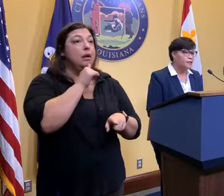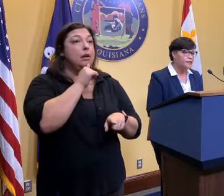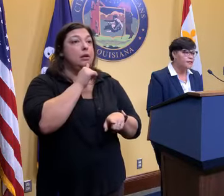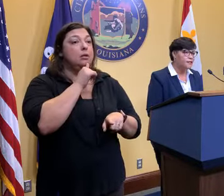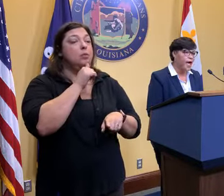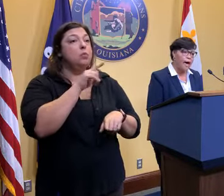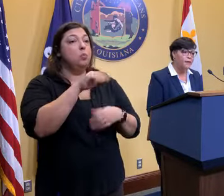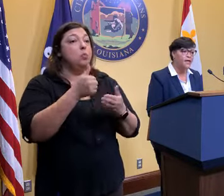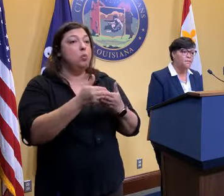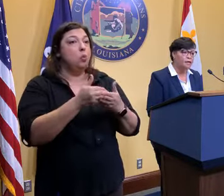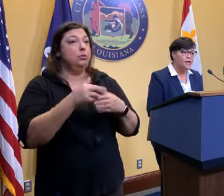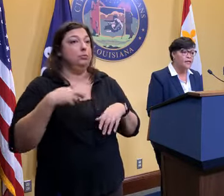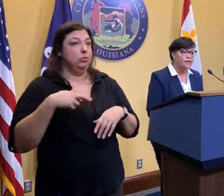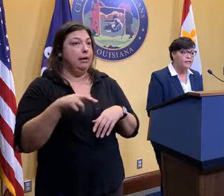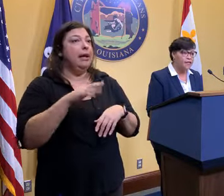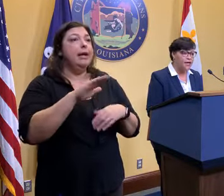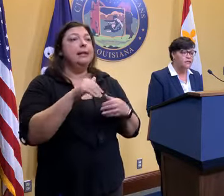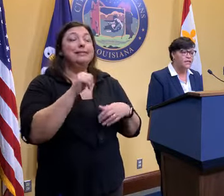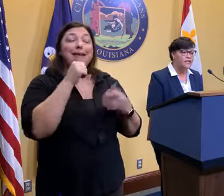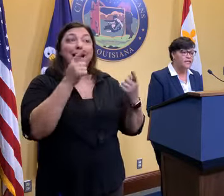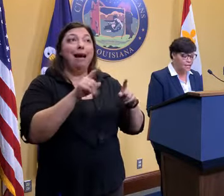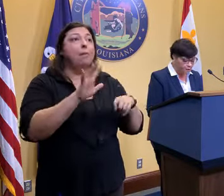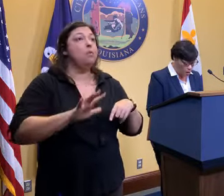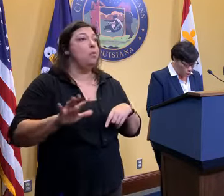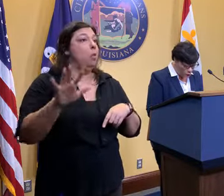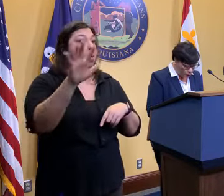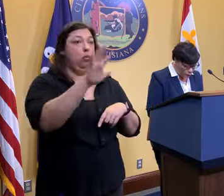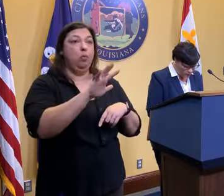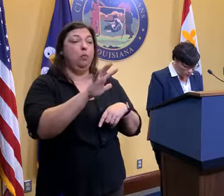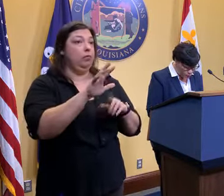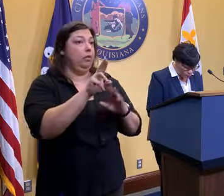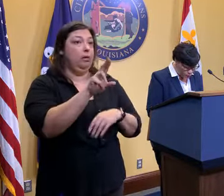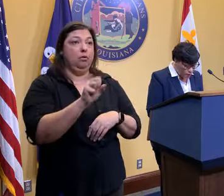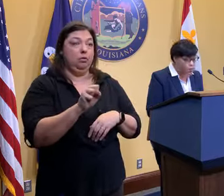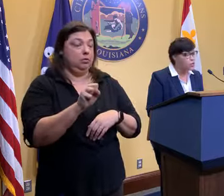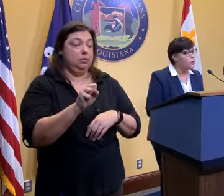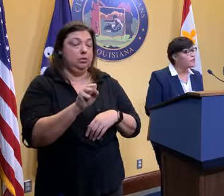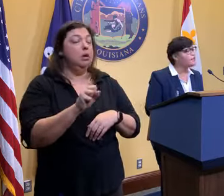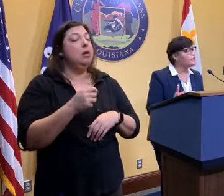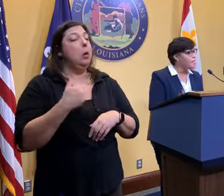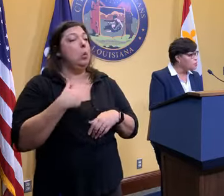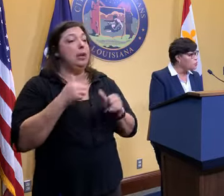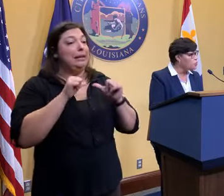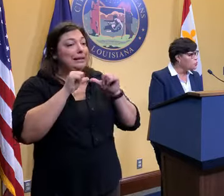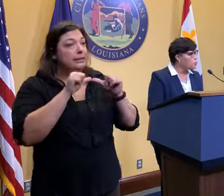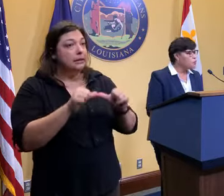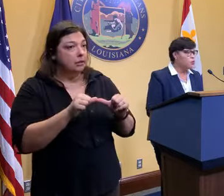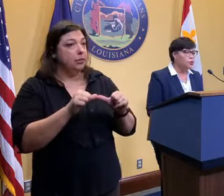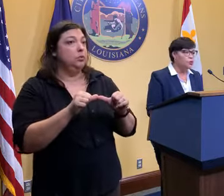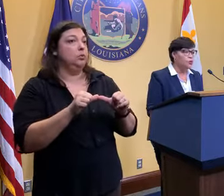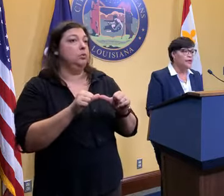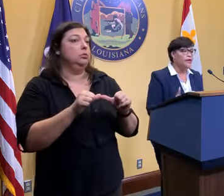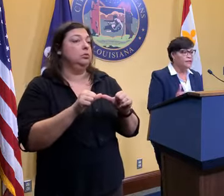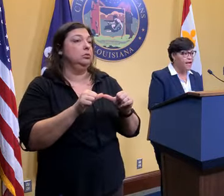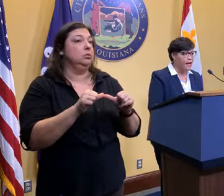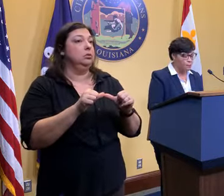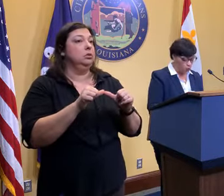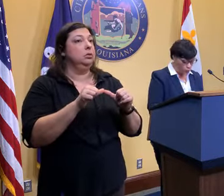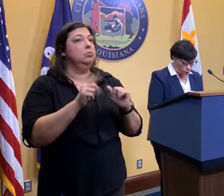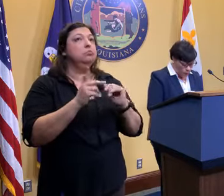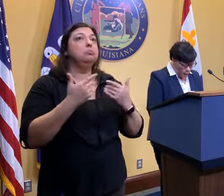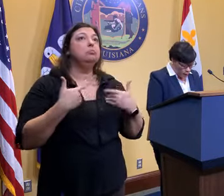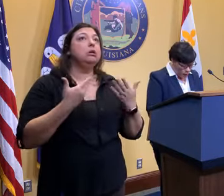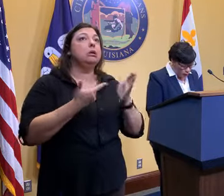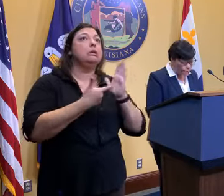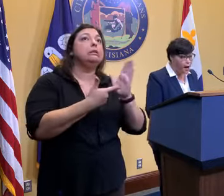parochial. This isn't happening in many states, many cities across the country. So we continue to be an